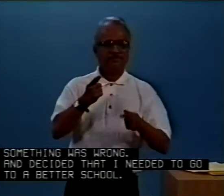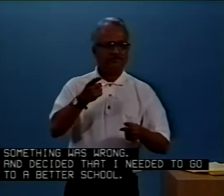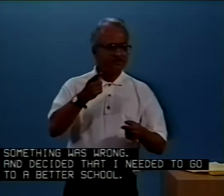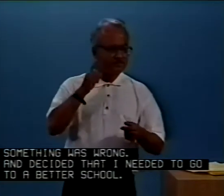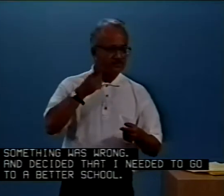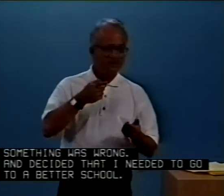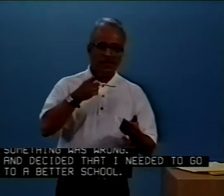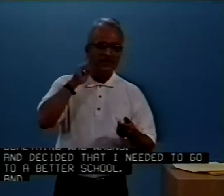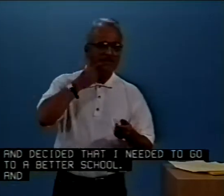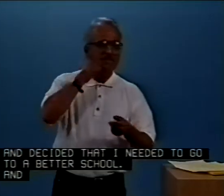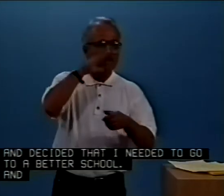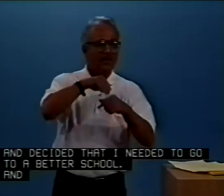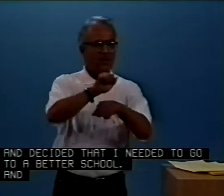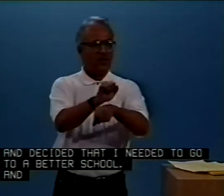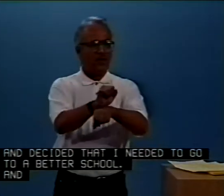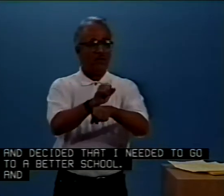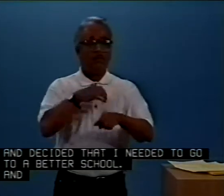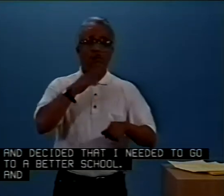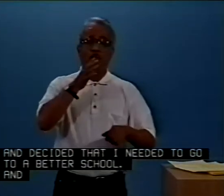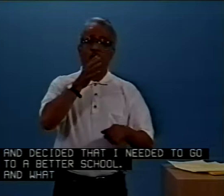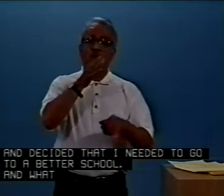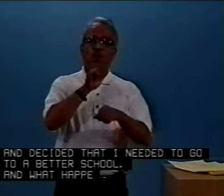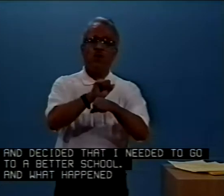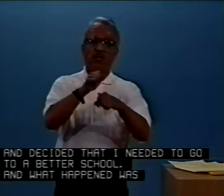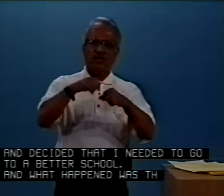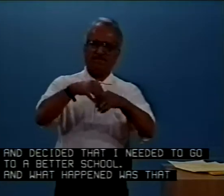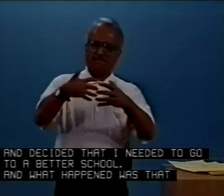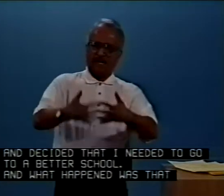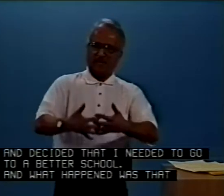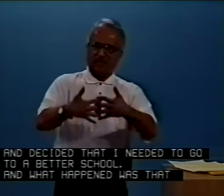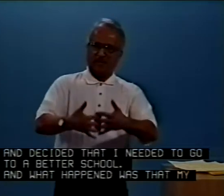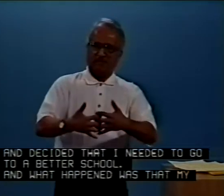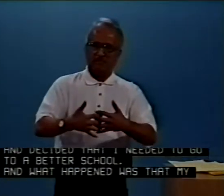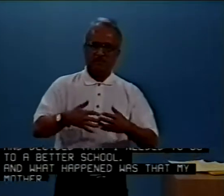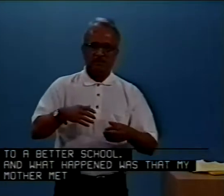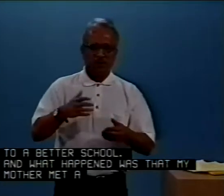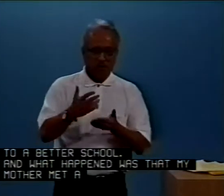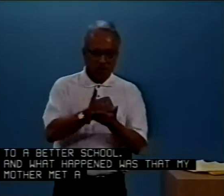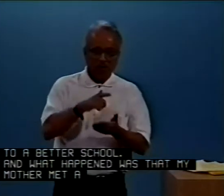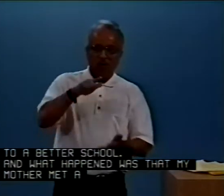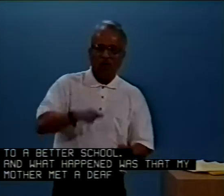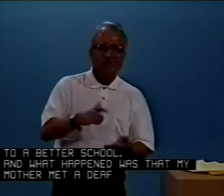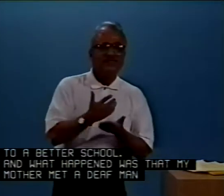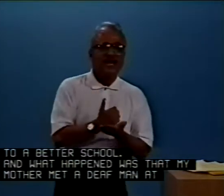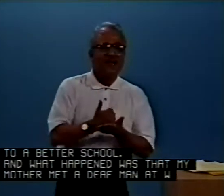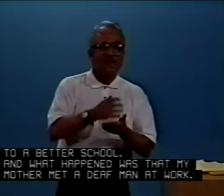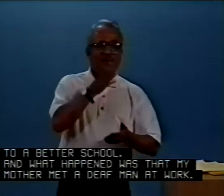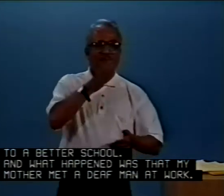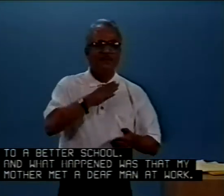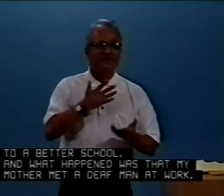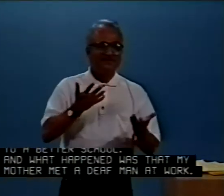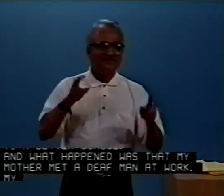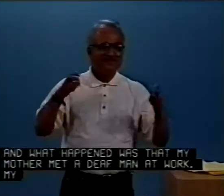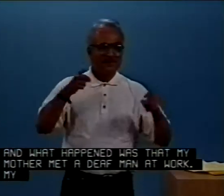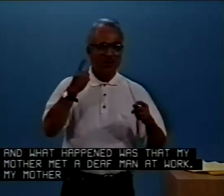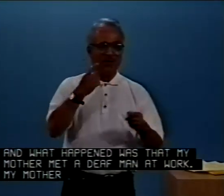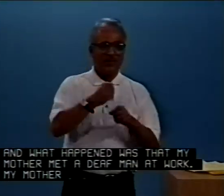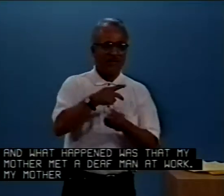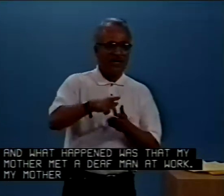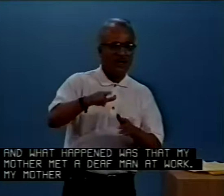what happened was that my mother met a deaf man at work. My mother was working in a factory, earning a very low wage at that time.